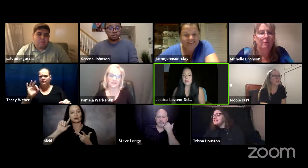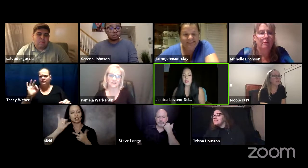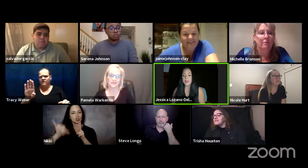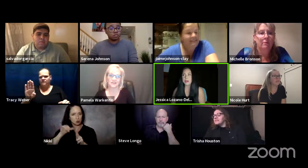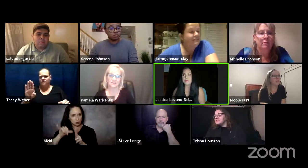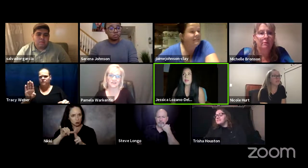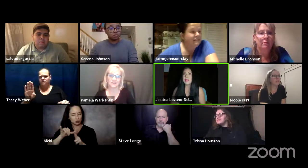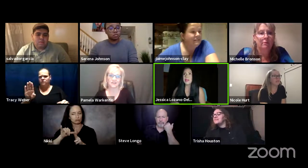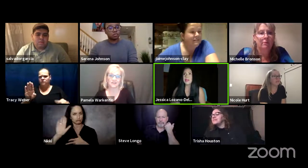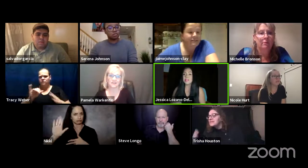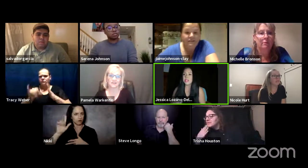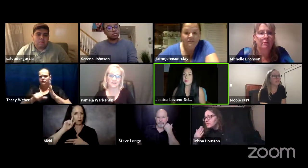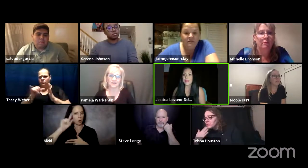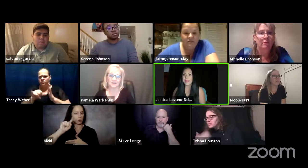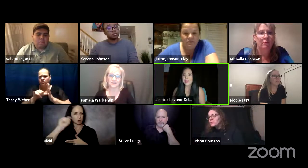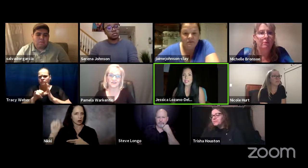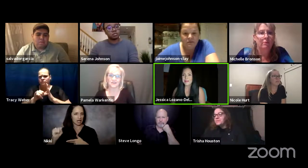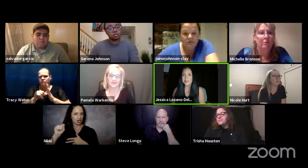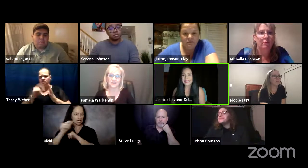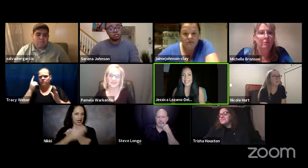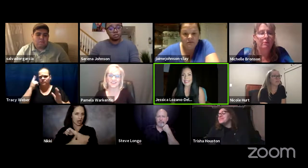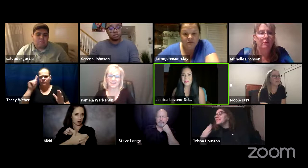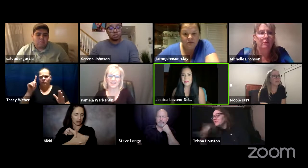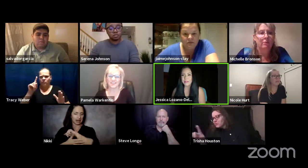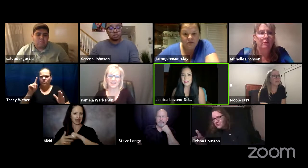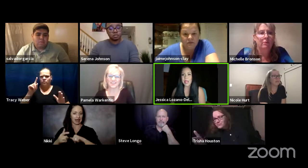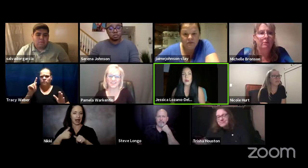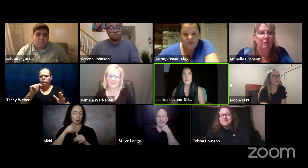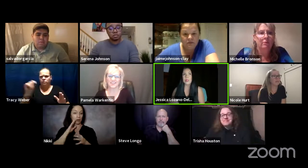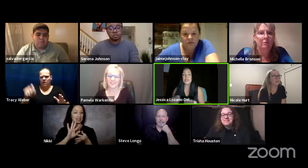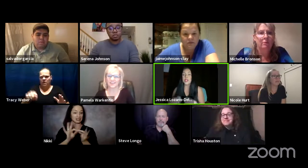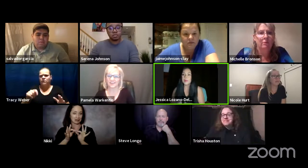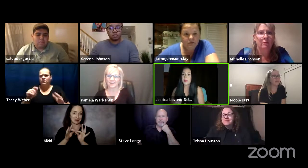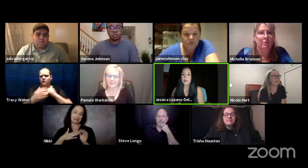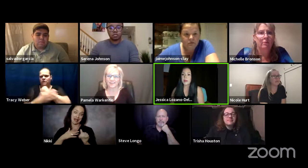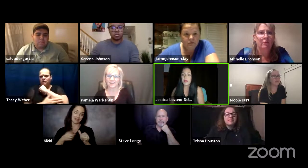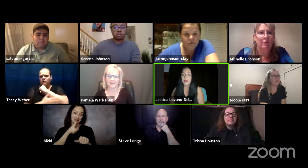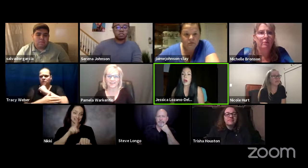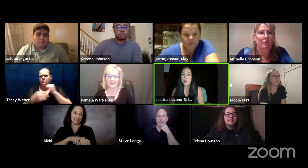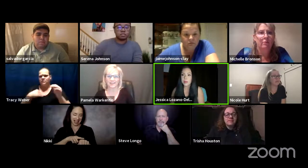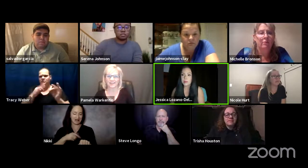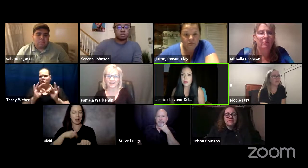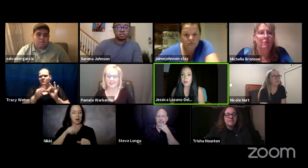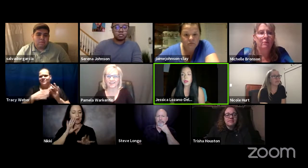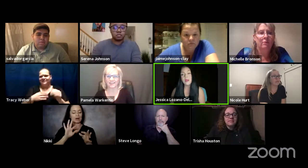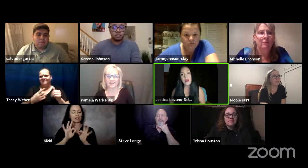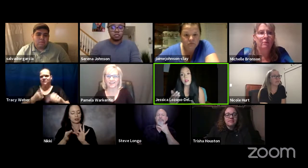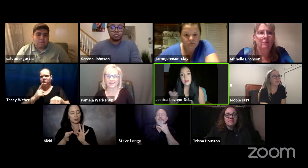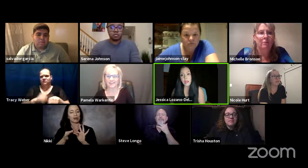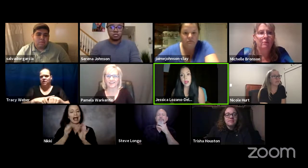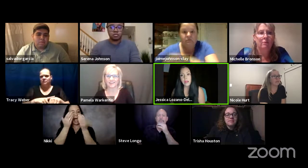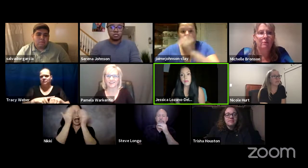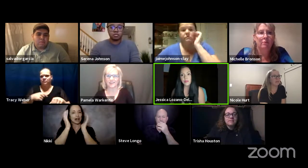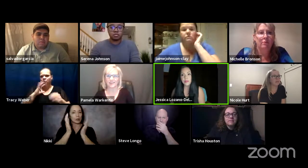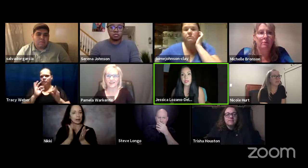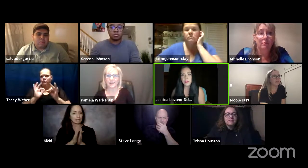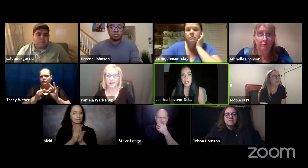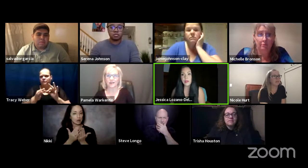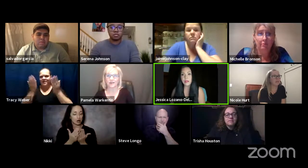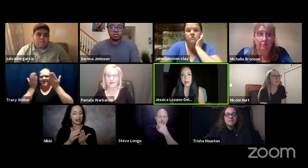be interpreting. I'm actually really excited. My first time. I'm going to be interpreting a Halloween book live through Tulare County